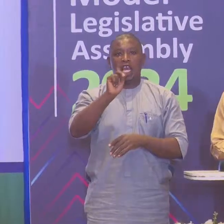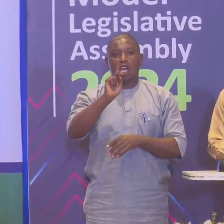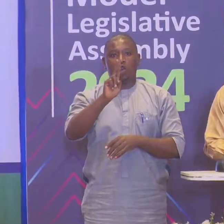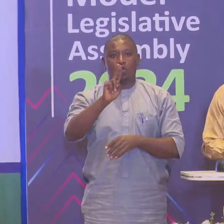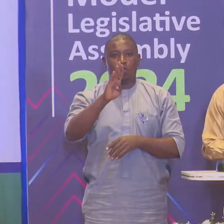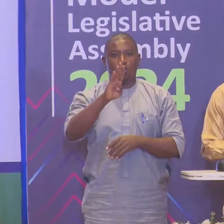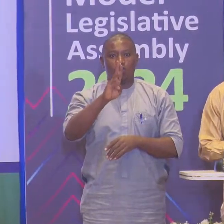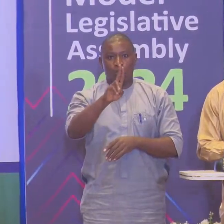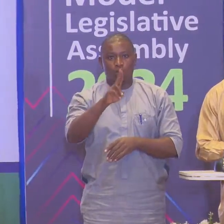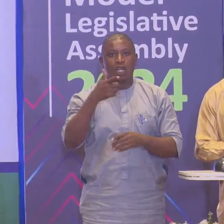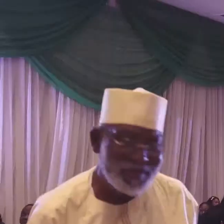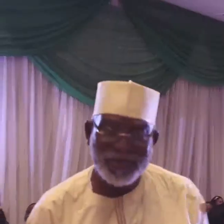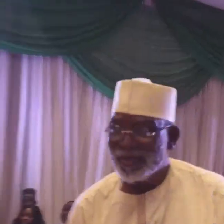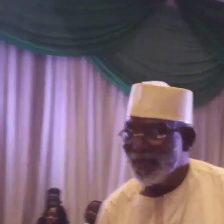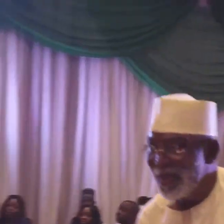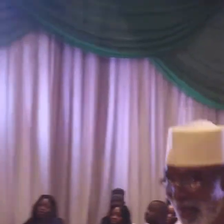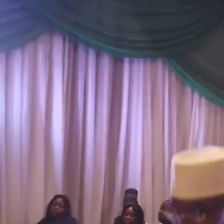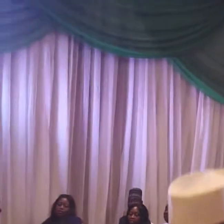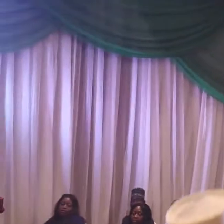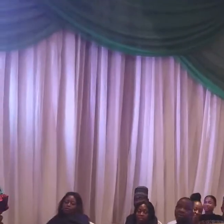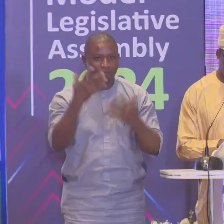Let's appreciate Prof.